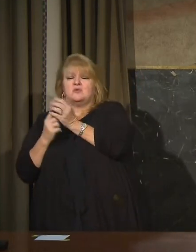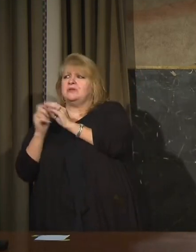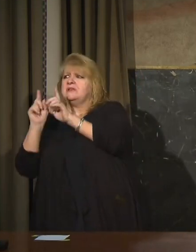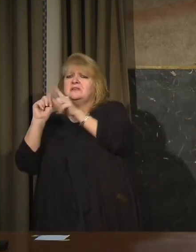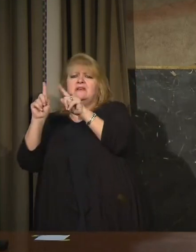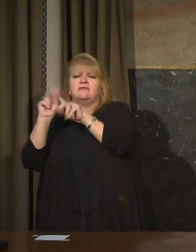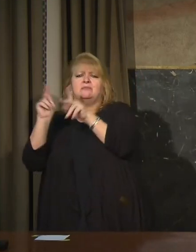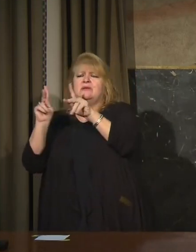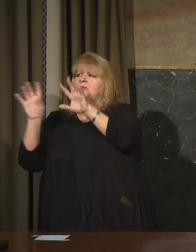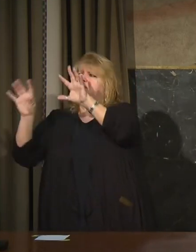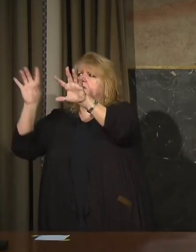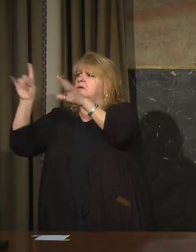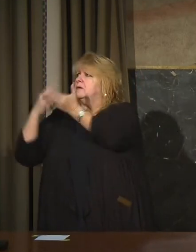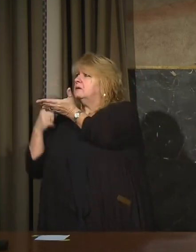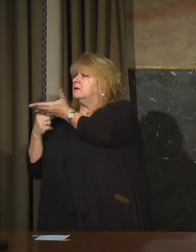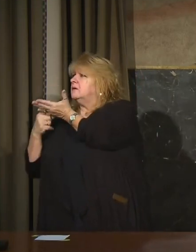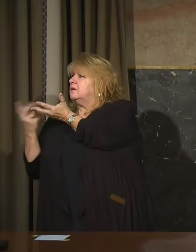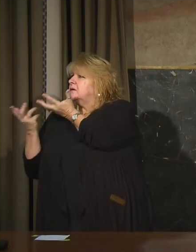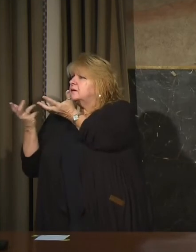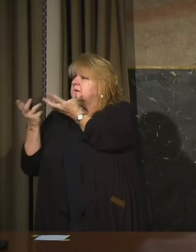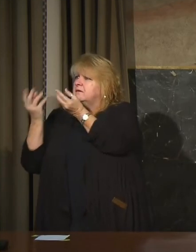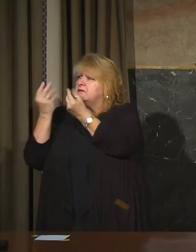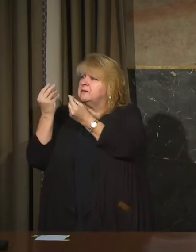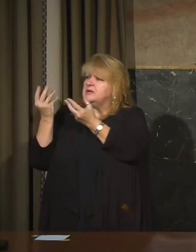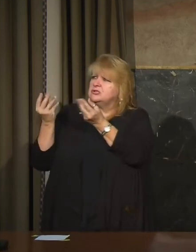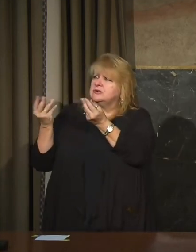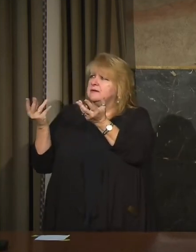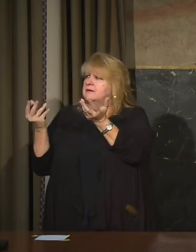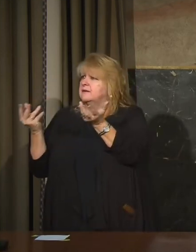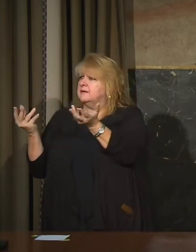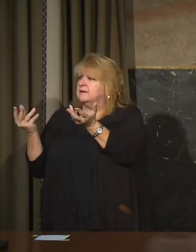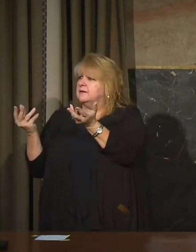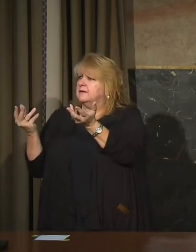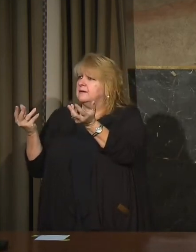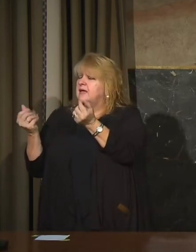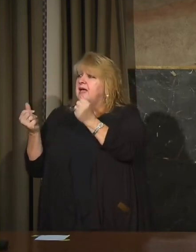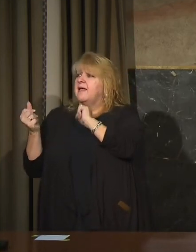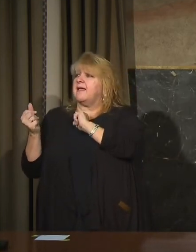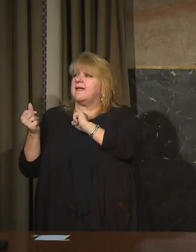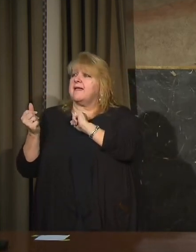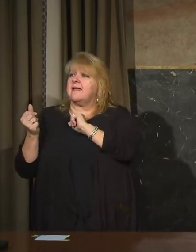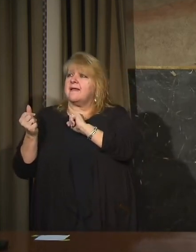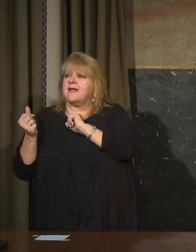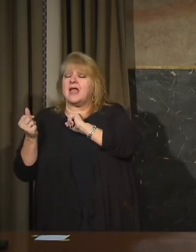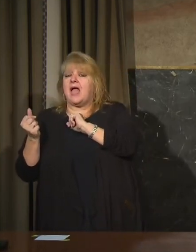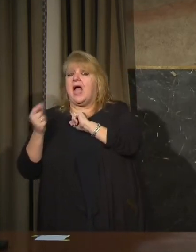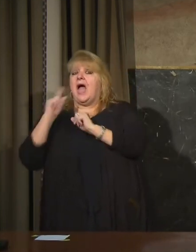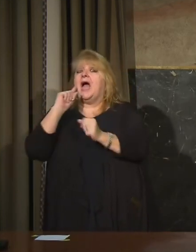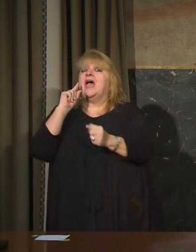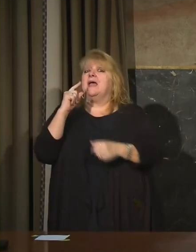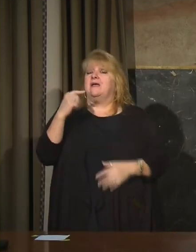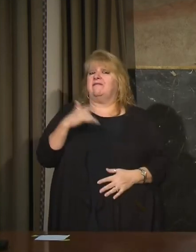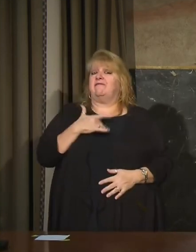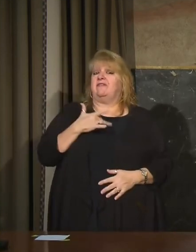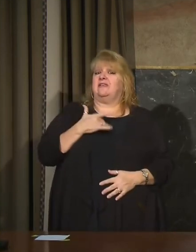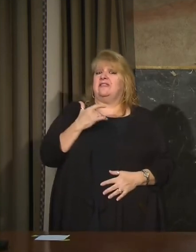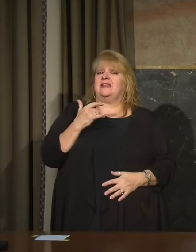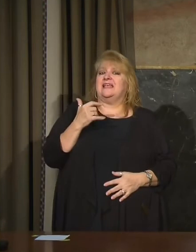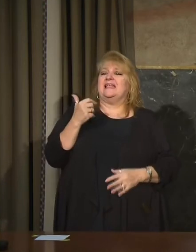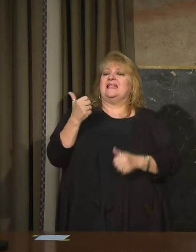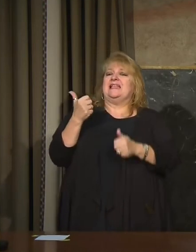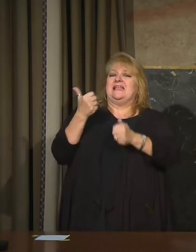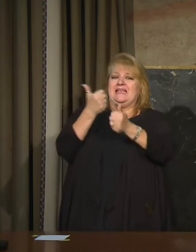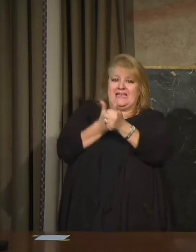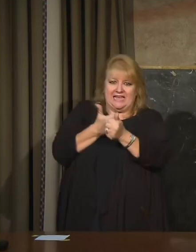people. I don't think that there is a trade association in existence that hasn't sent me a letter telling me that their